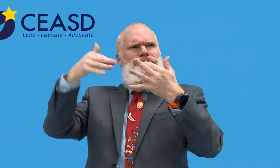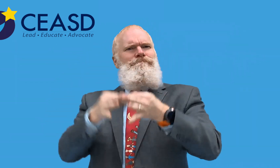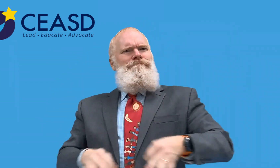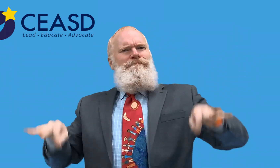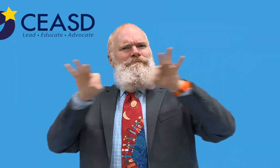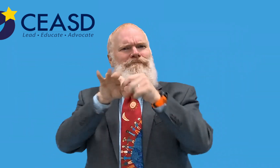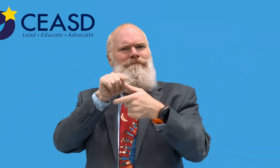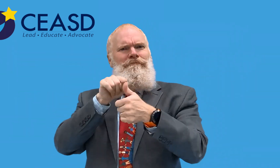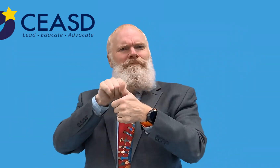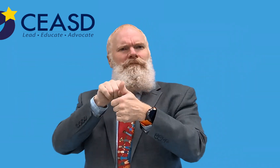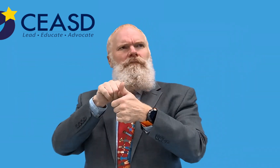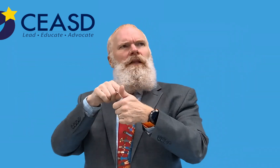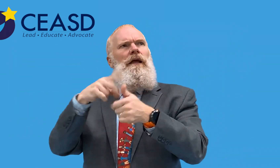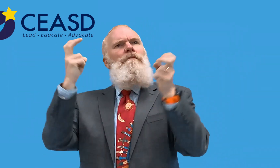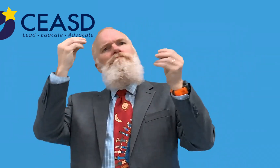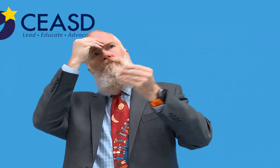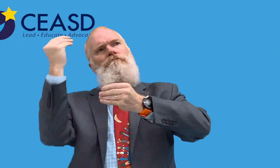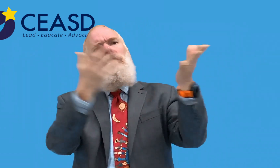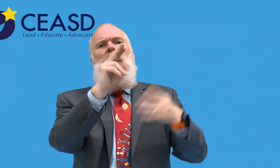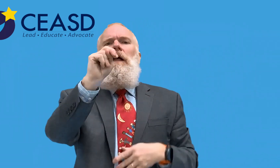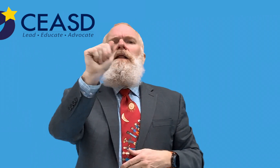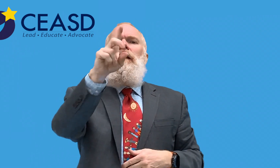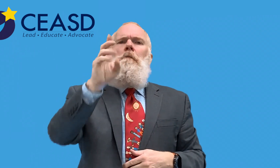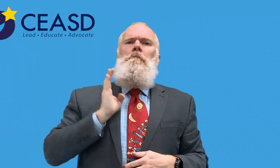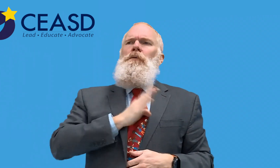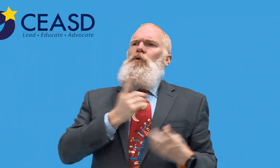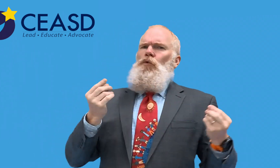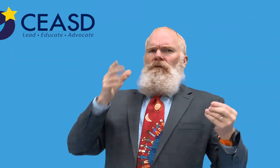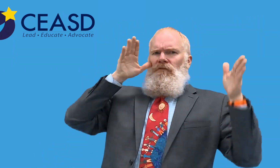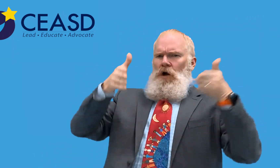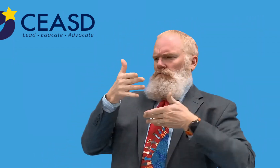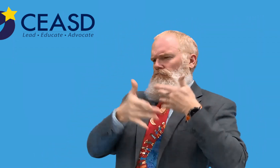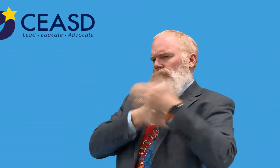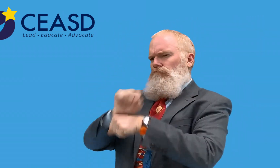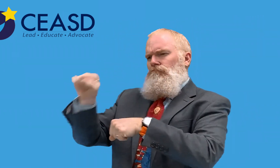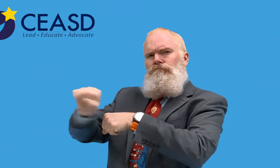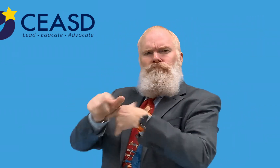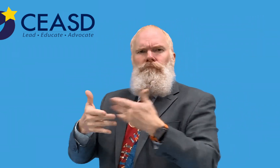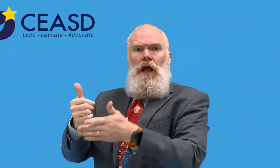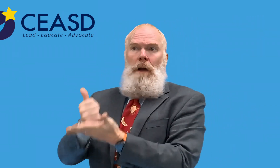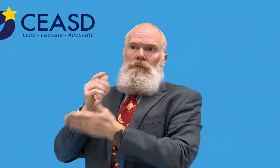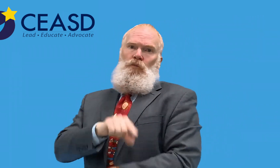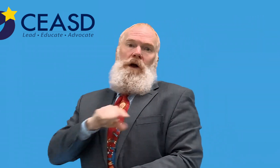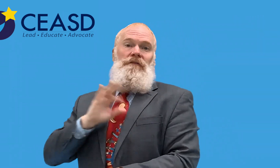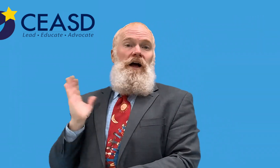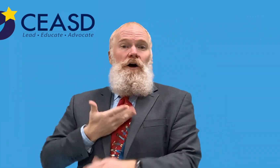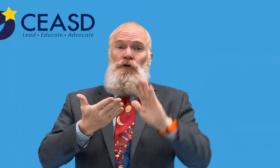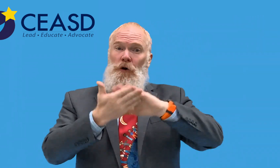goals. This will improve the quality of life in our deaf communities across the nation.